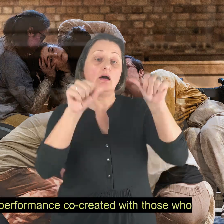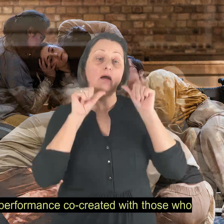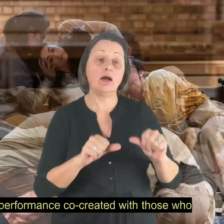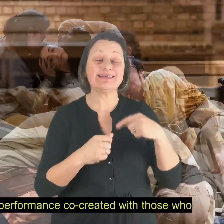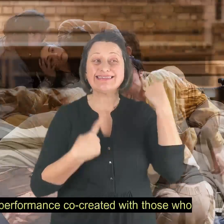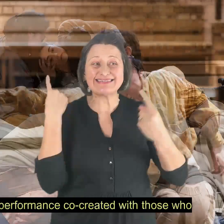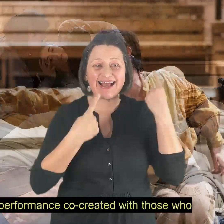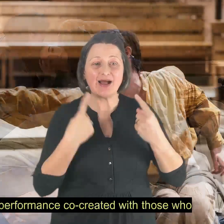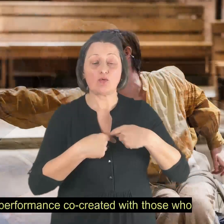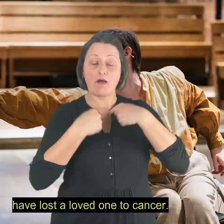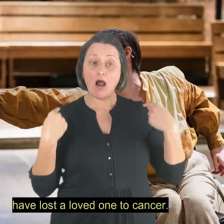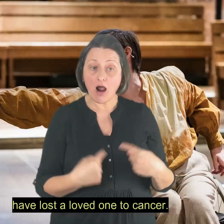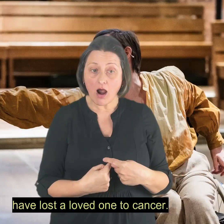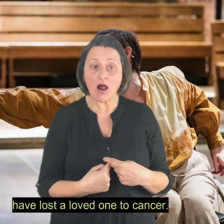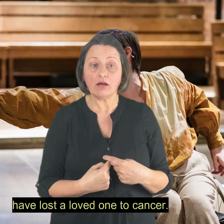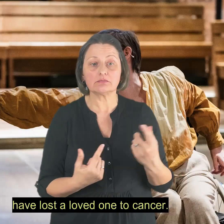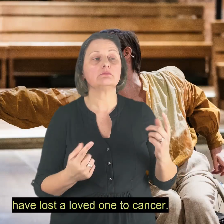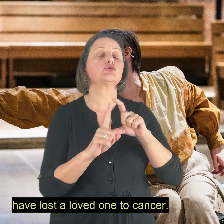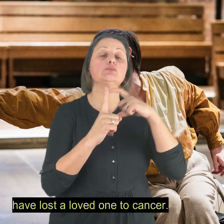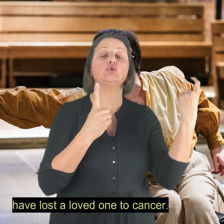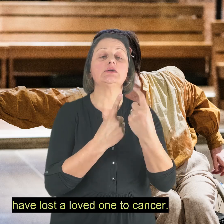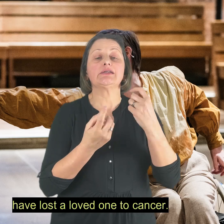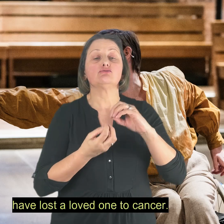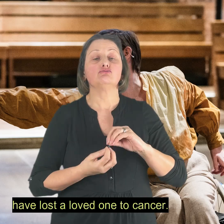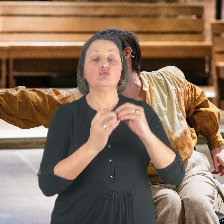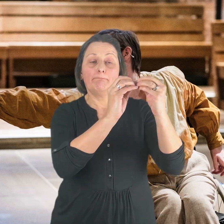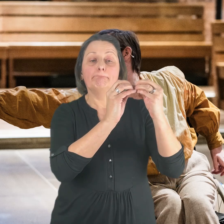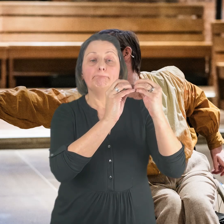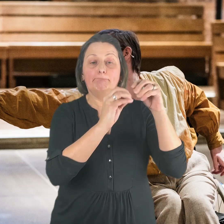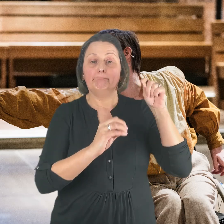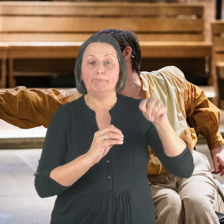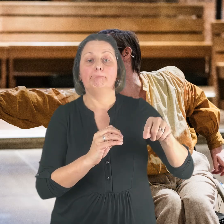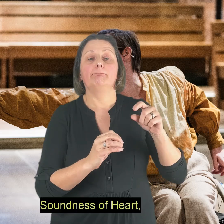performance co-created with those who have lost a loved one to cancer.